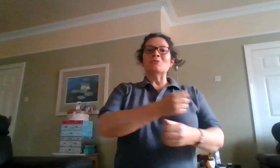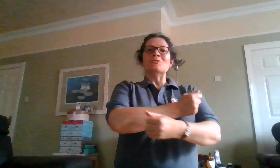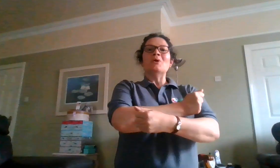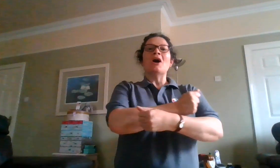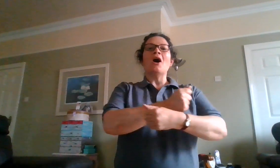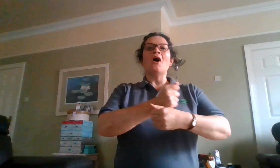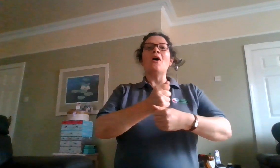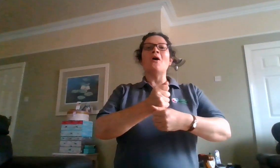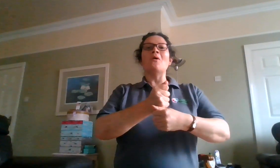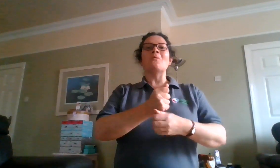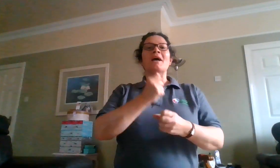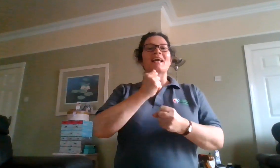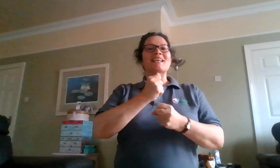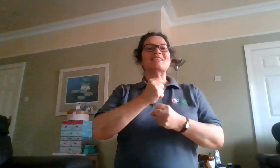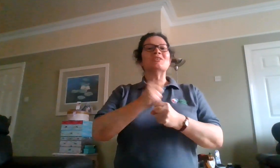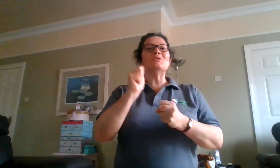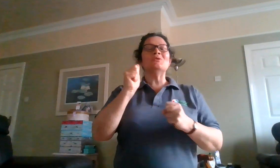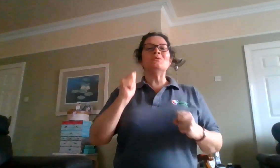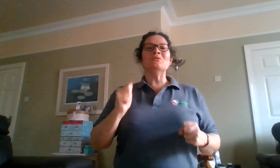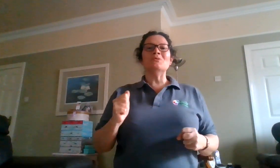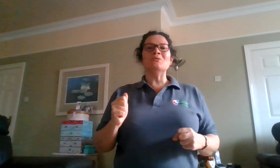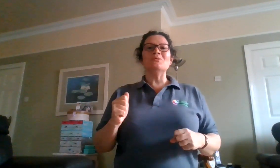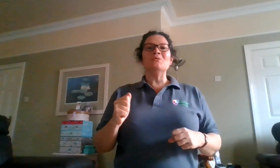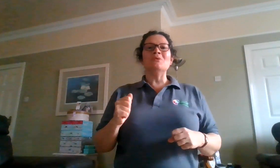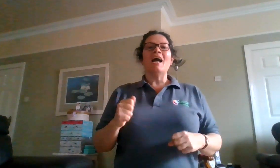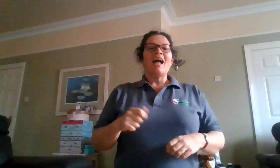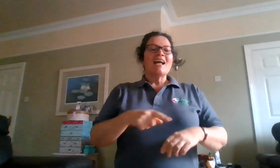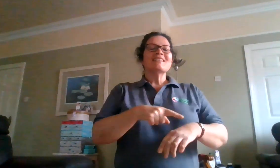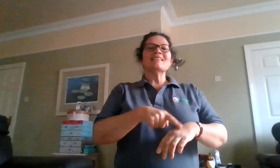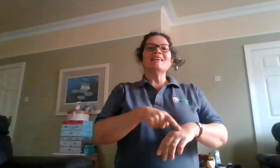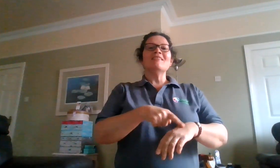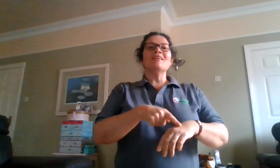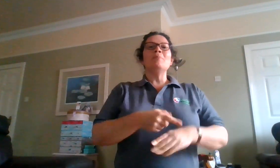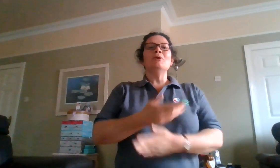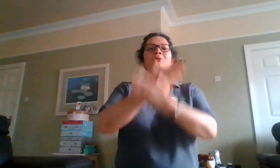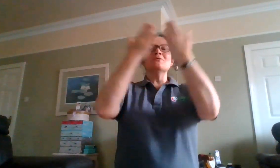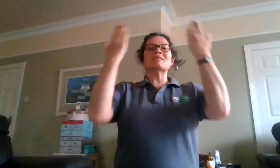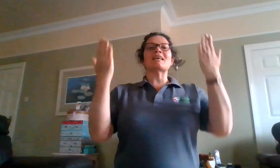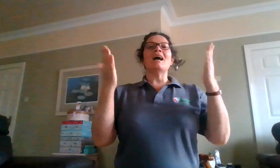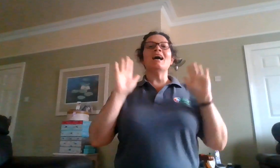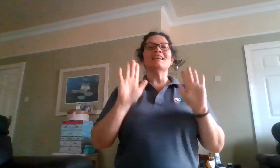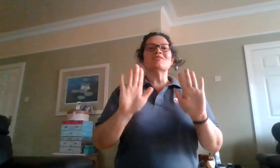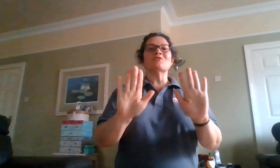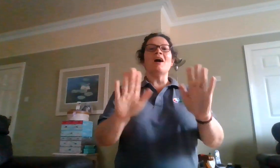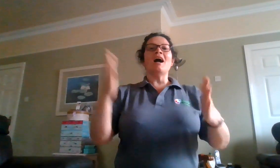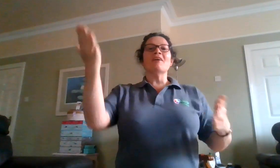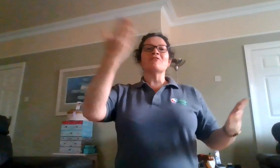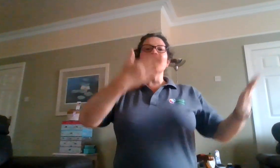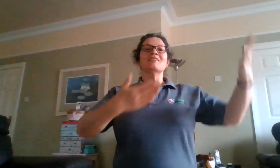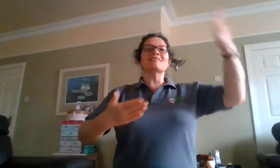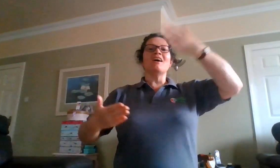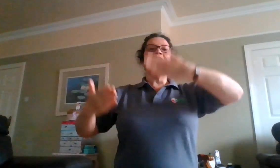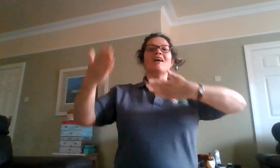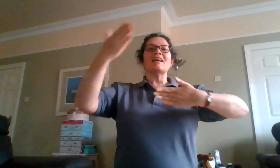always do, till the blue skies drive the dark